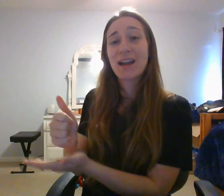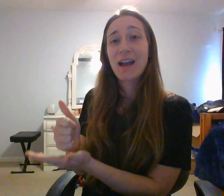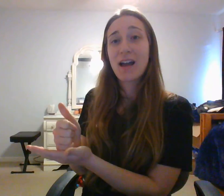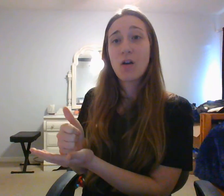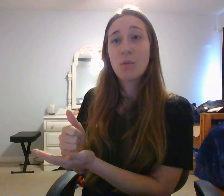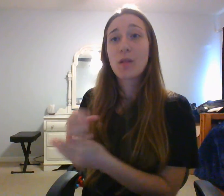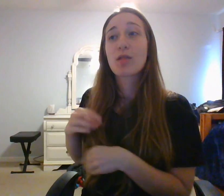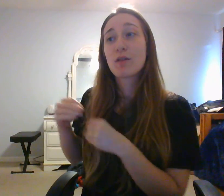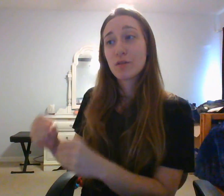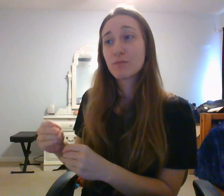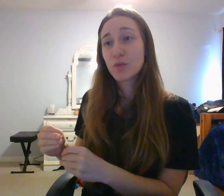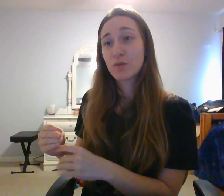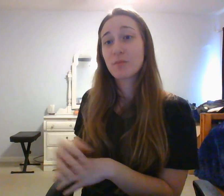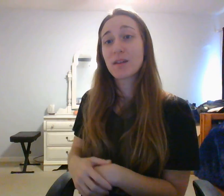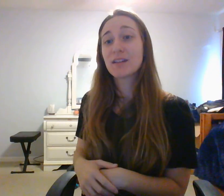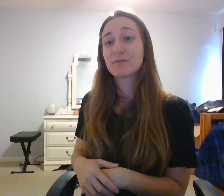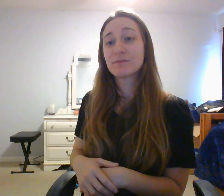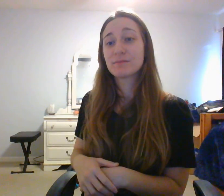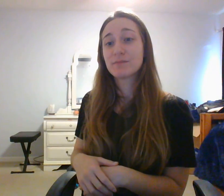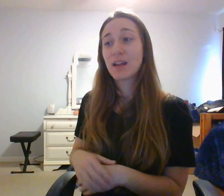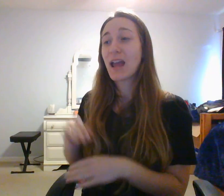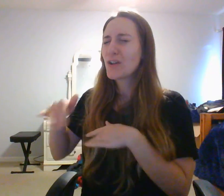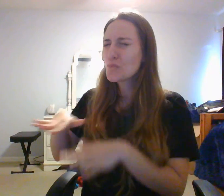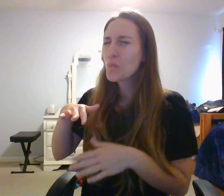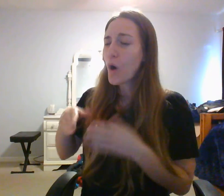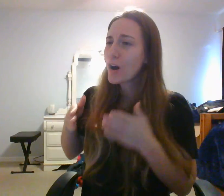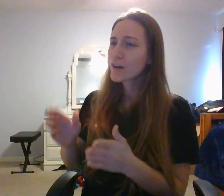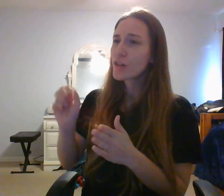movement and step into the streets and come to Washington to raise their